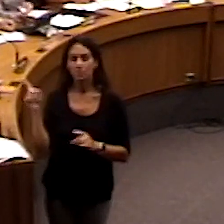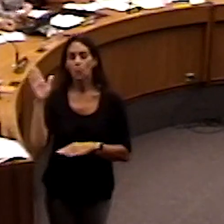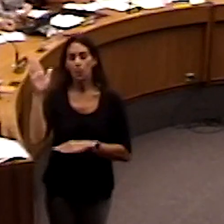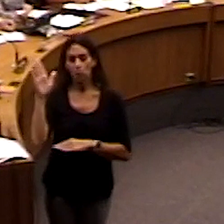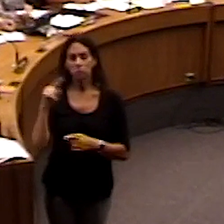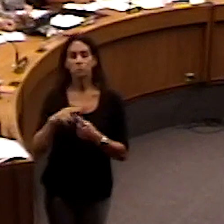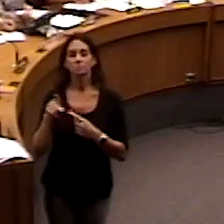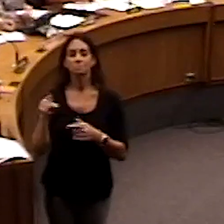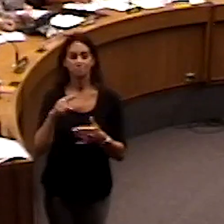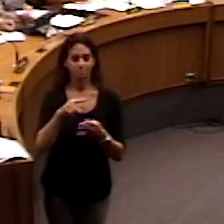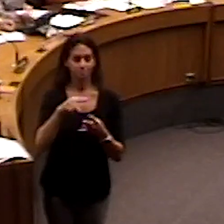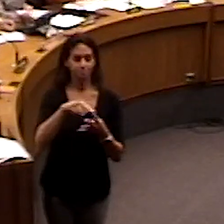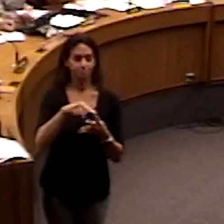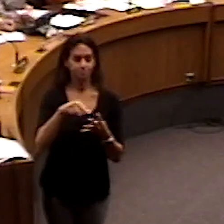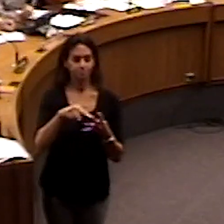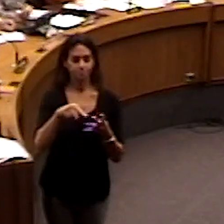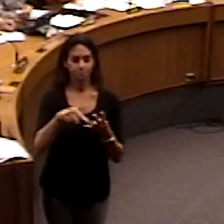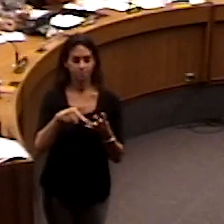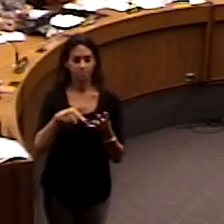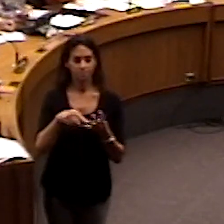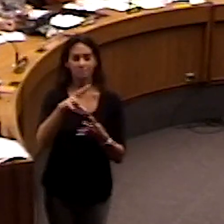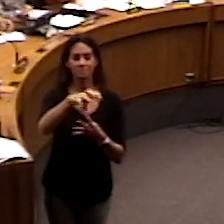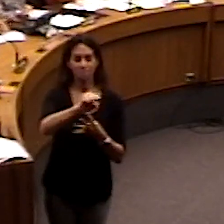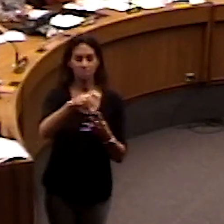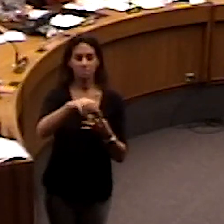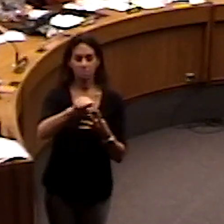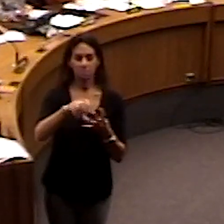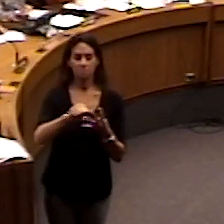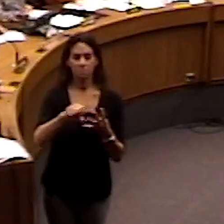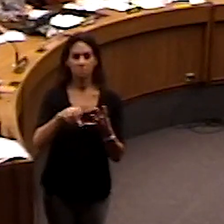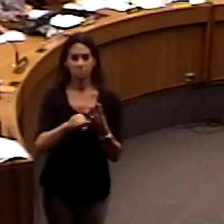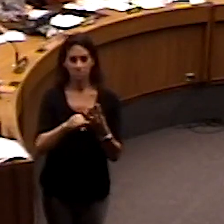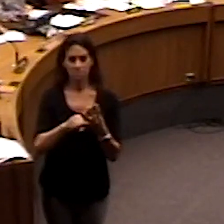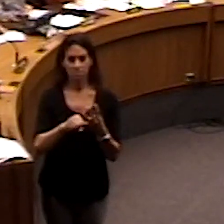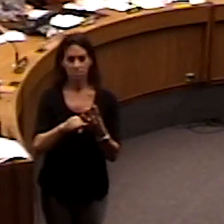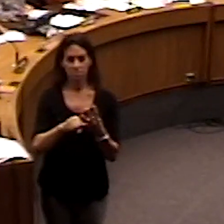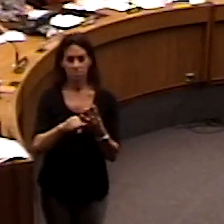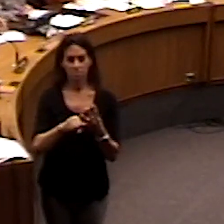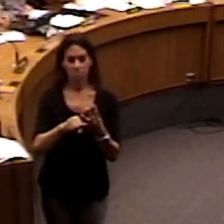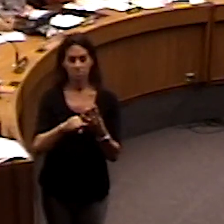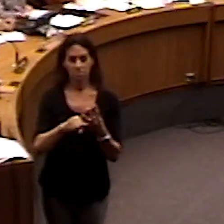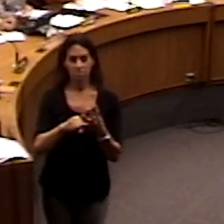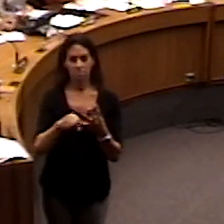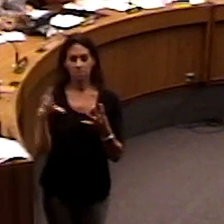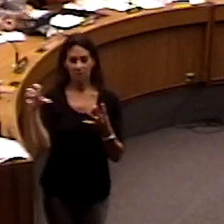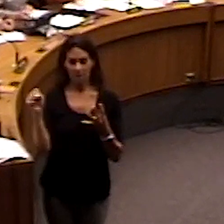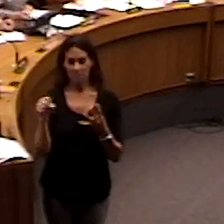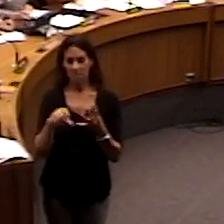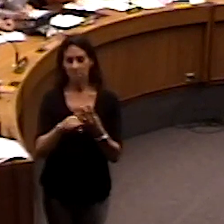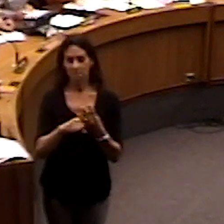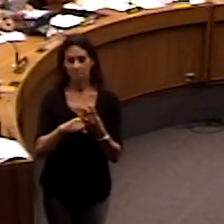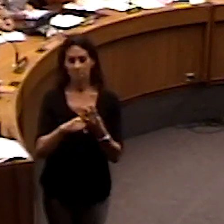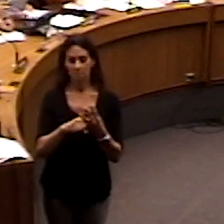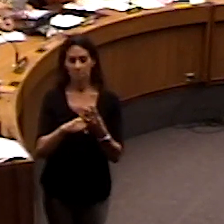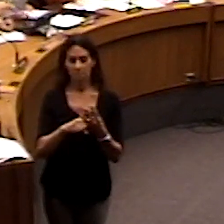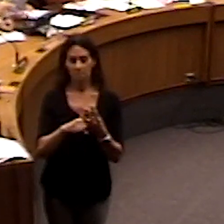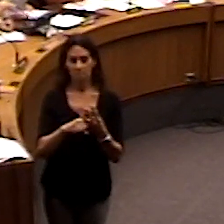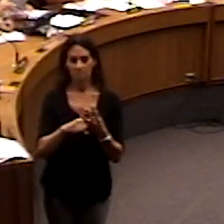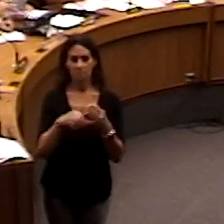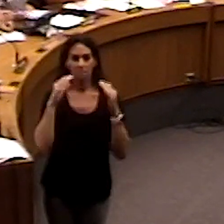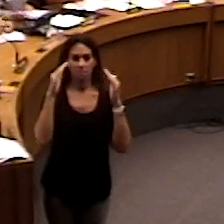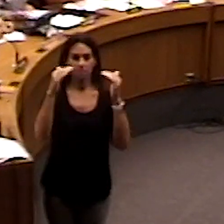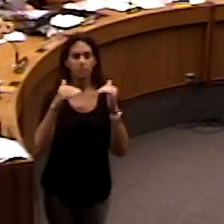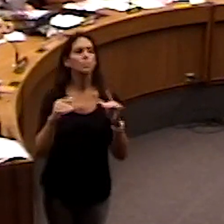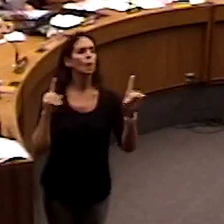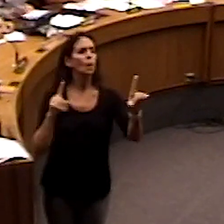call. Cafaro. Yes. Ellis. Yes. Hodson. Yes. O'Donohue. Yes. Frommer. Yes. Ordinance 28, Mr. Friedman. Just one